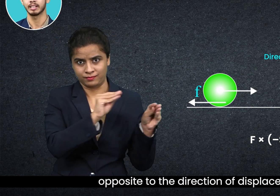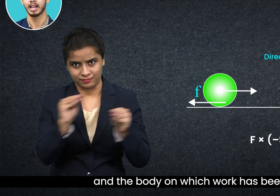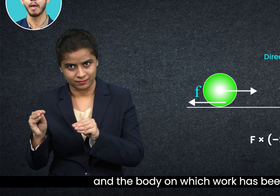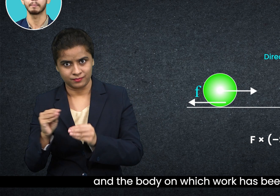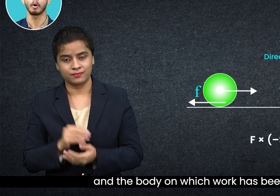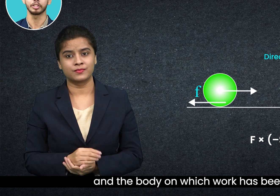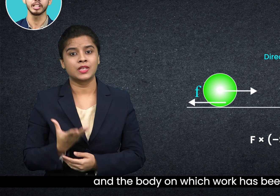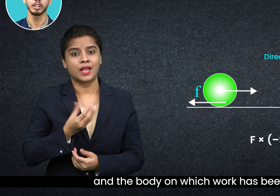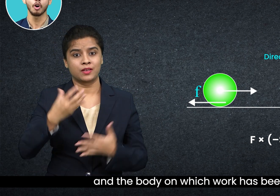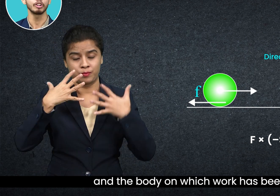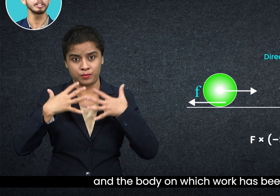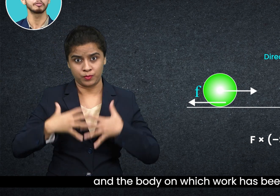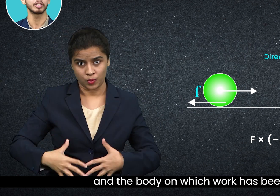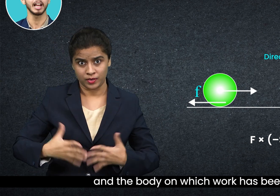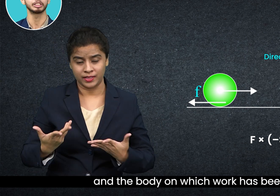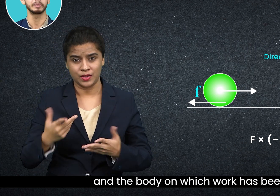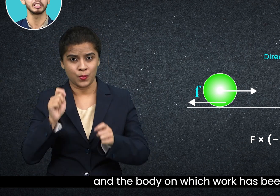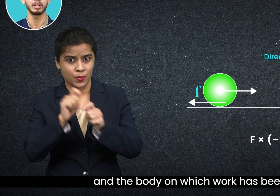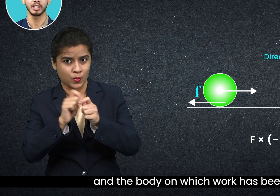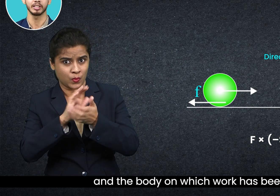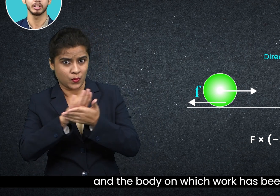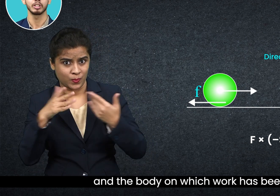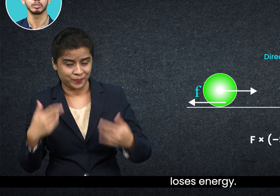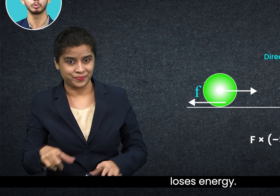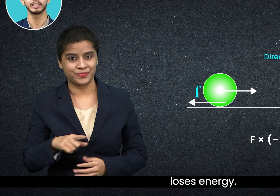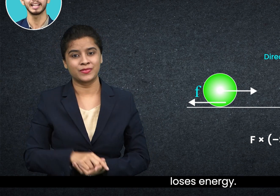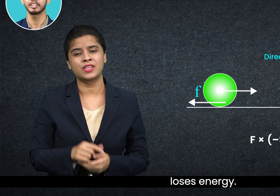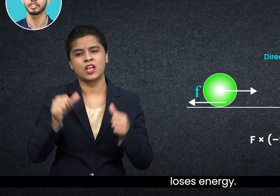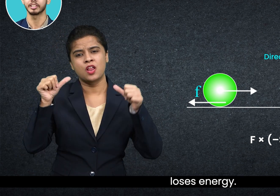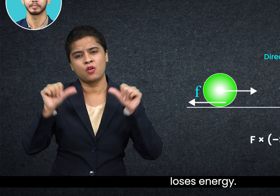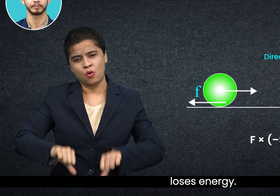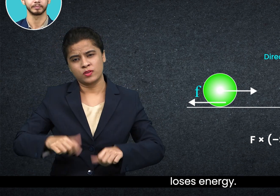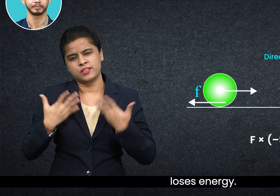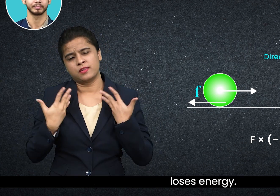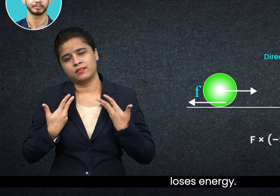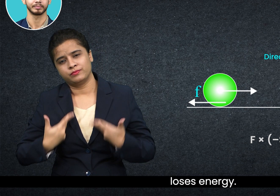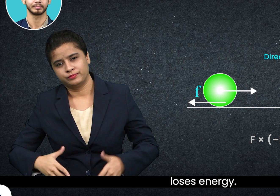displacement and the body on which work has been done loses energy.